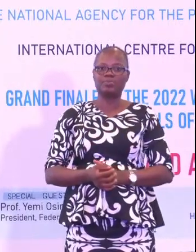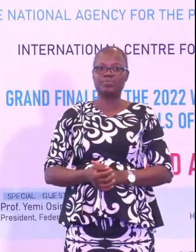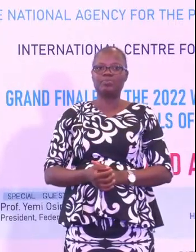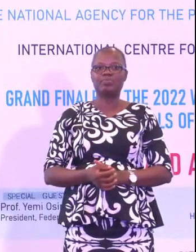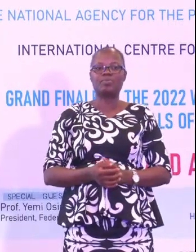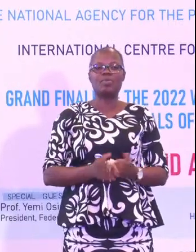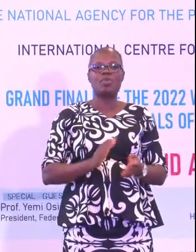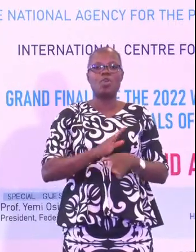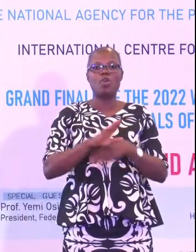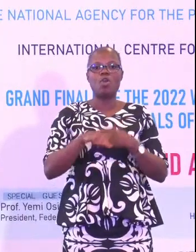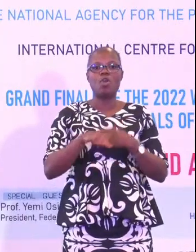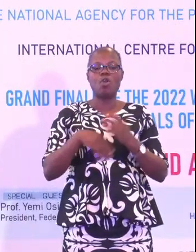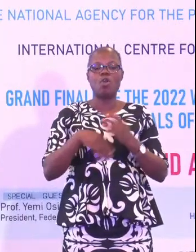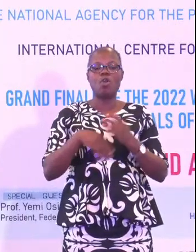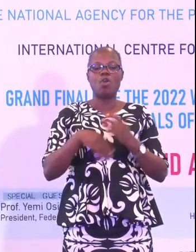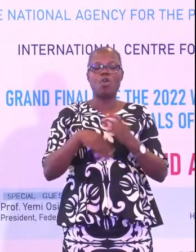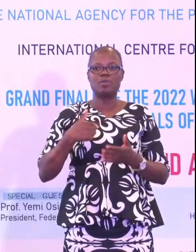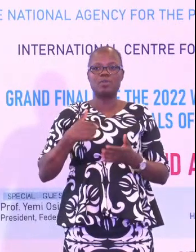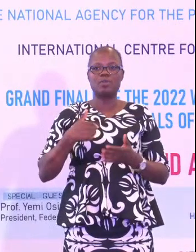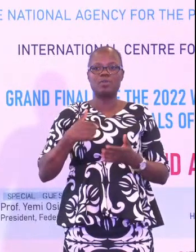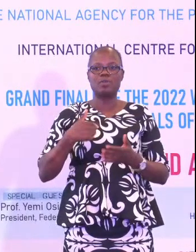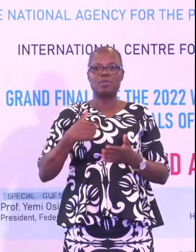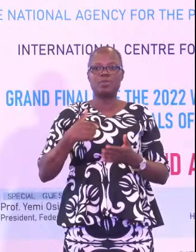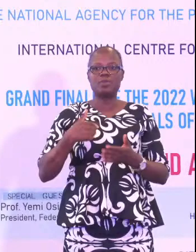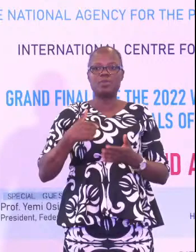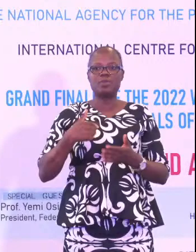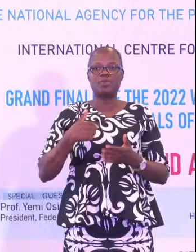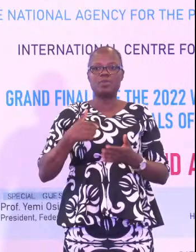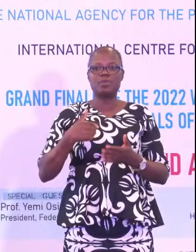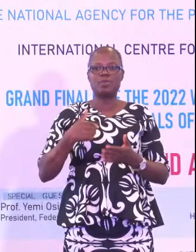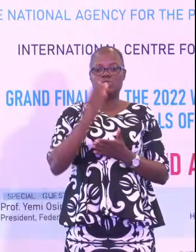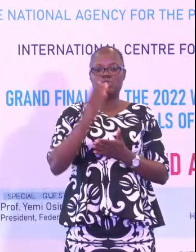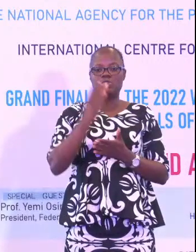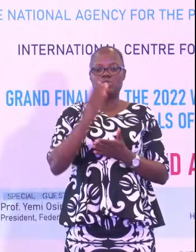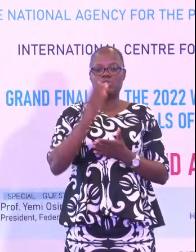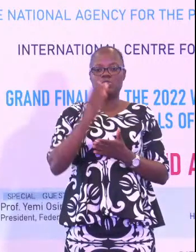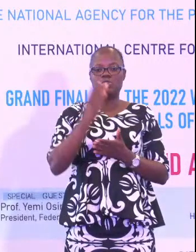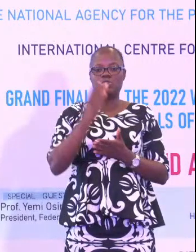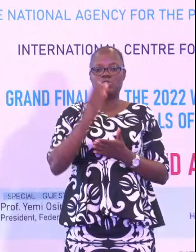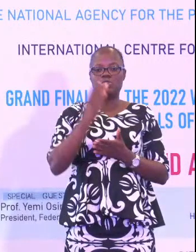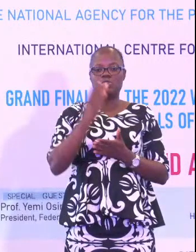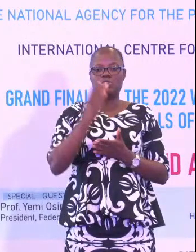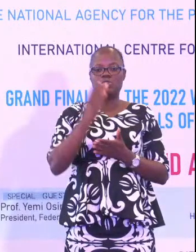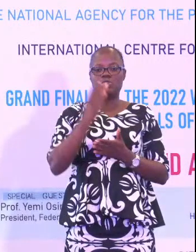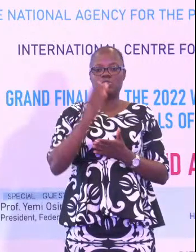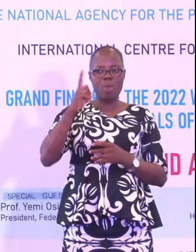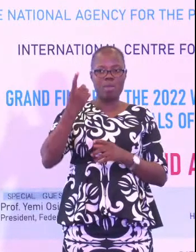All that we have done here today is something we just started a month ago.